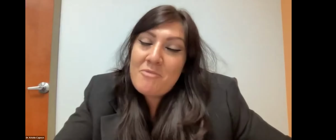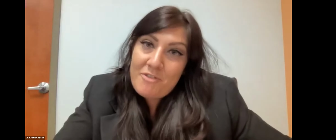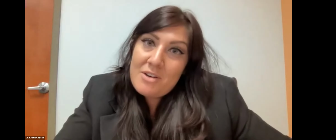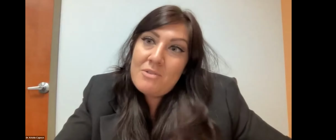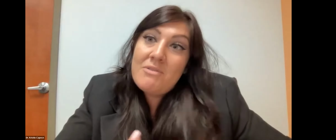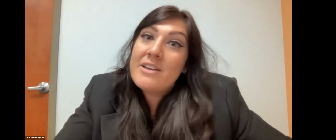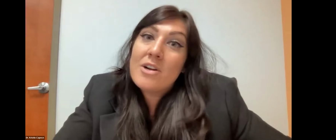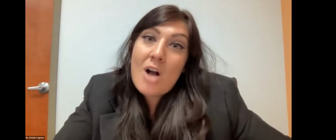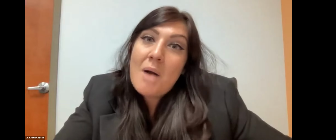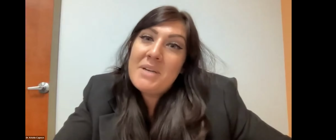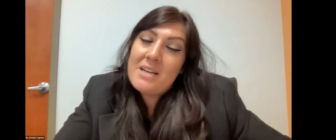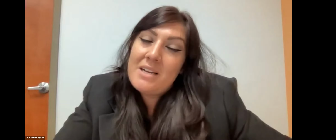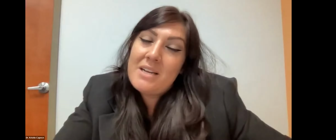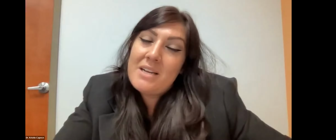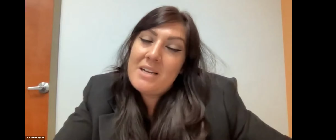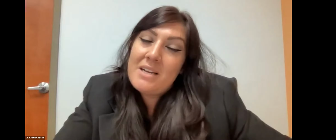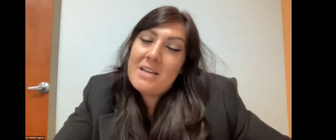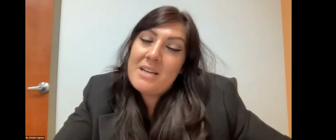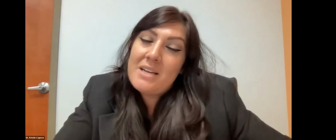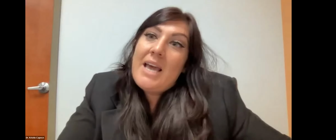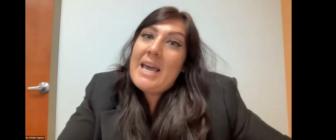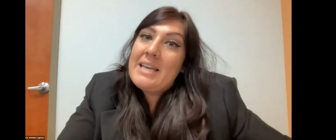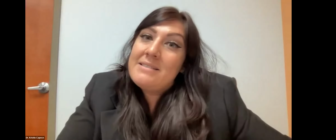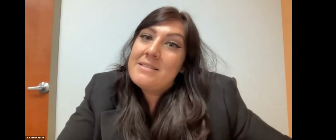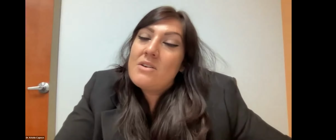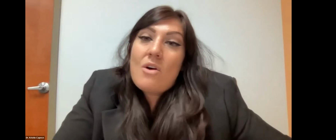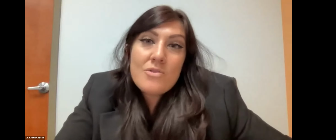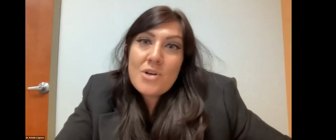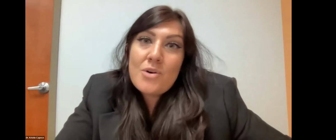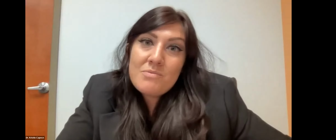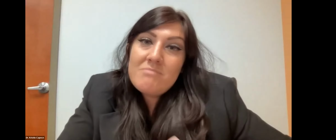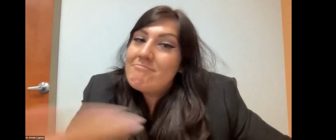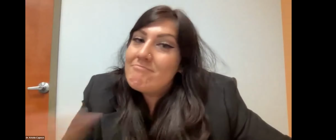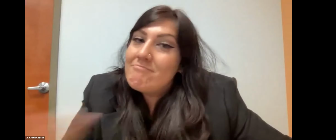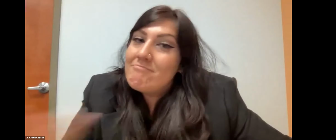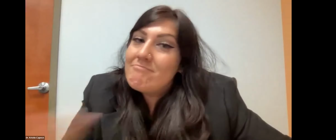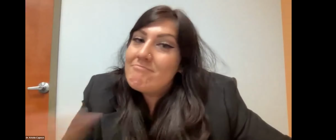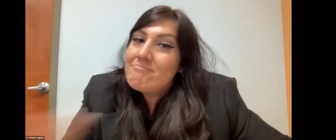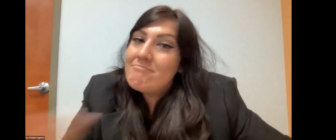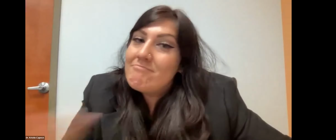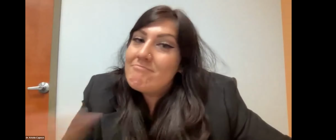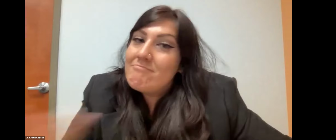having them feel like you're accommodating and also